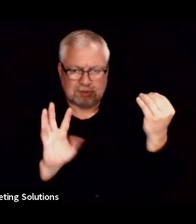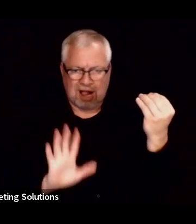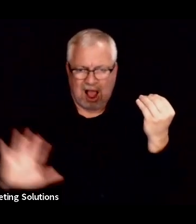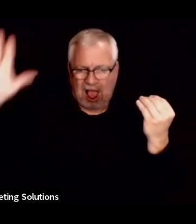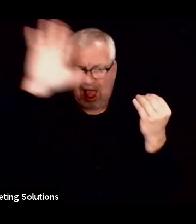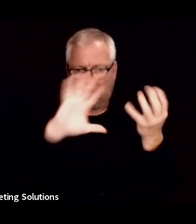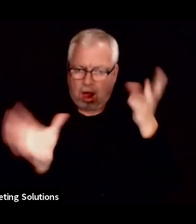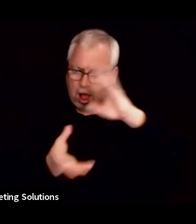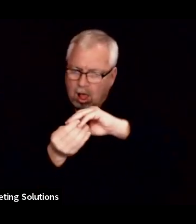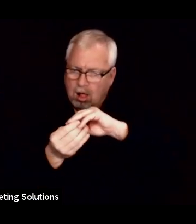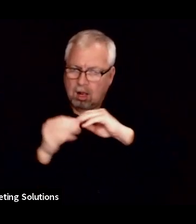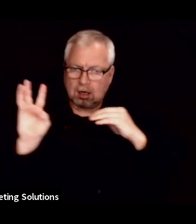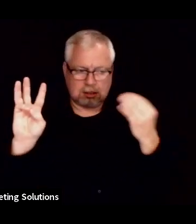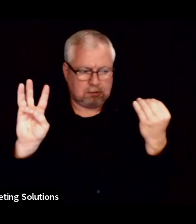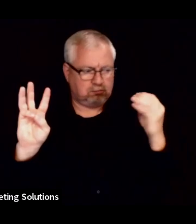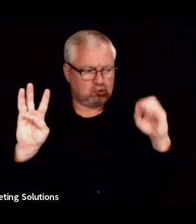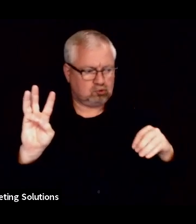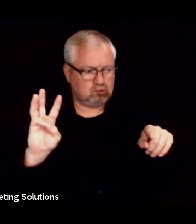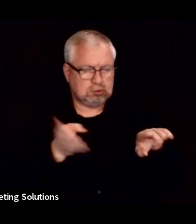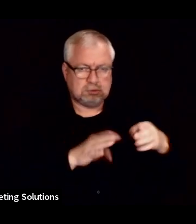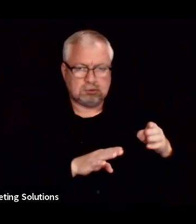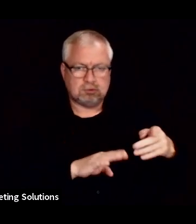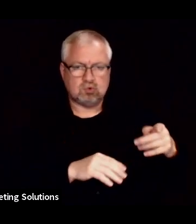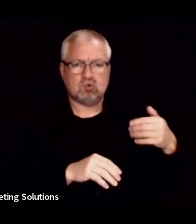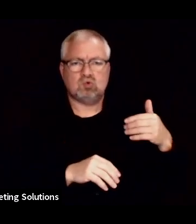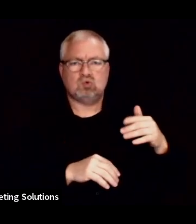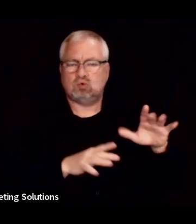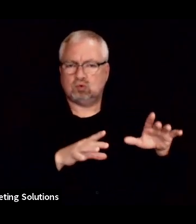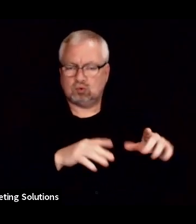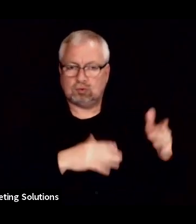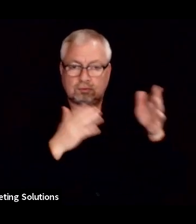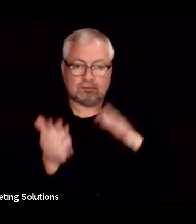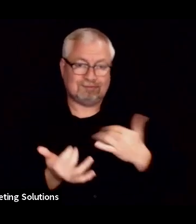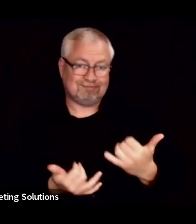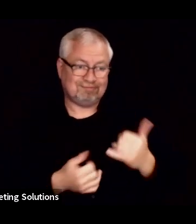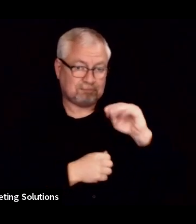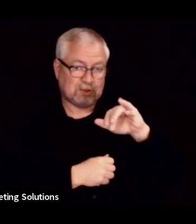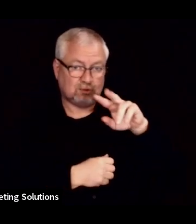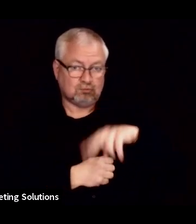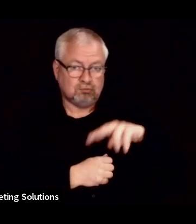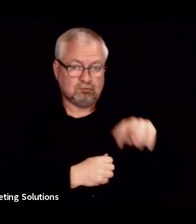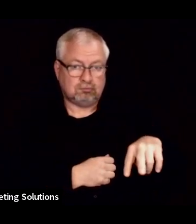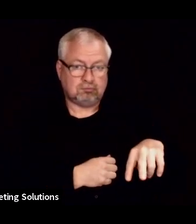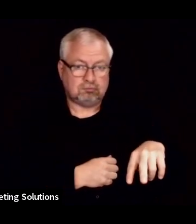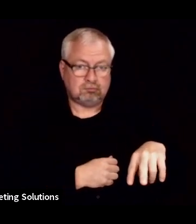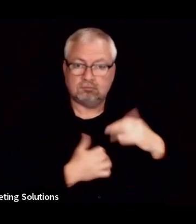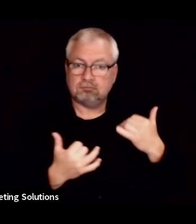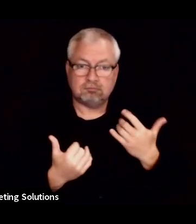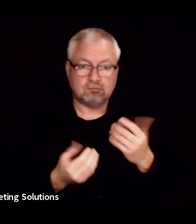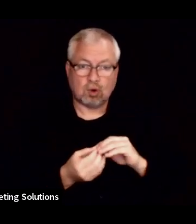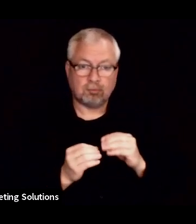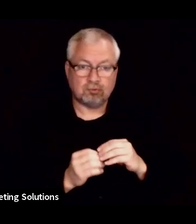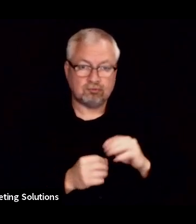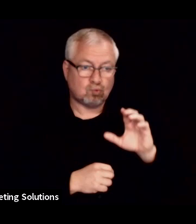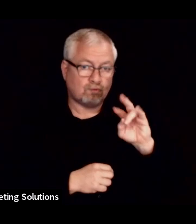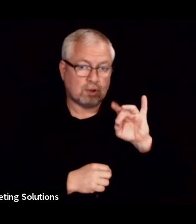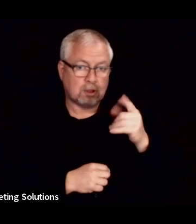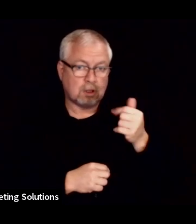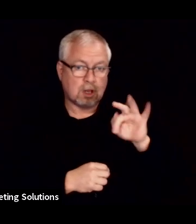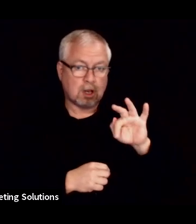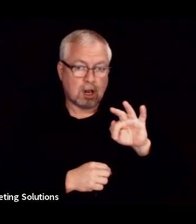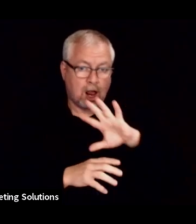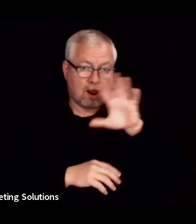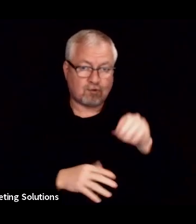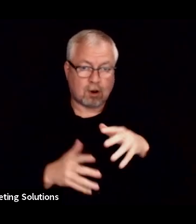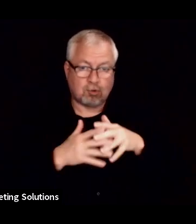of May 22nd, African Americans comprise 23% of the total state COVID cases.